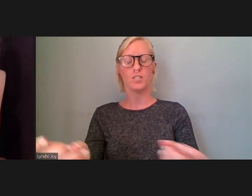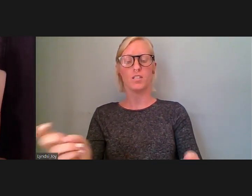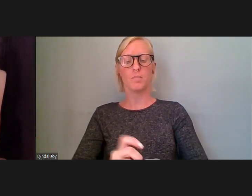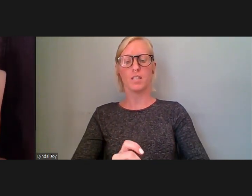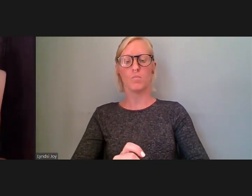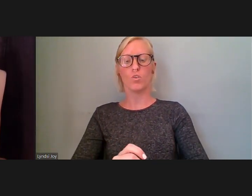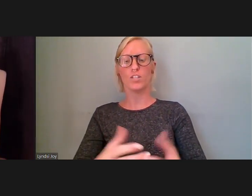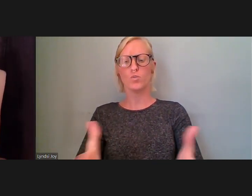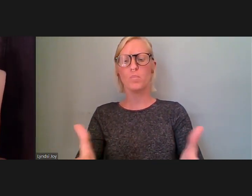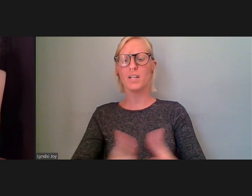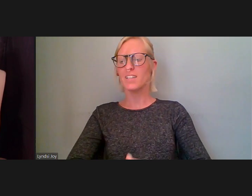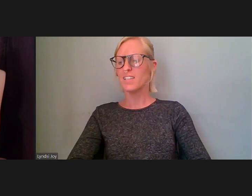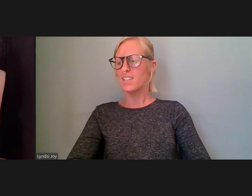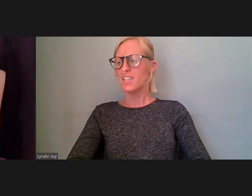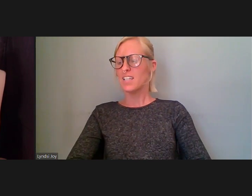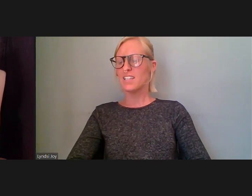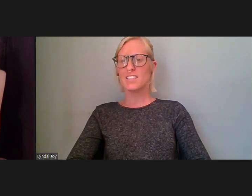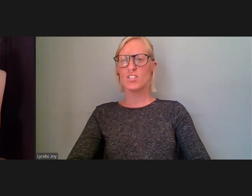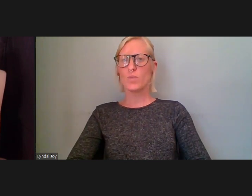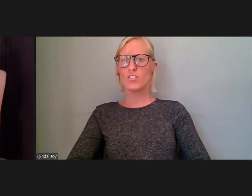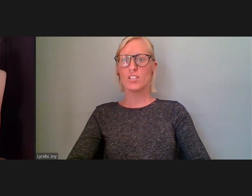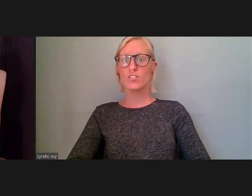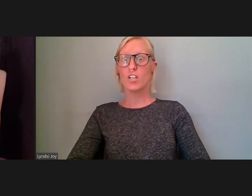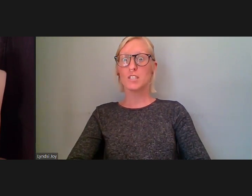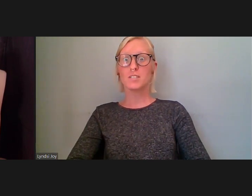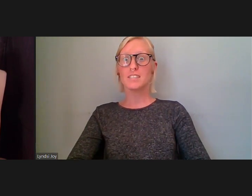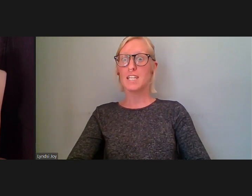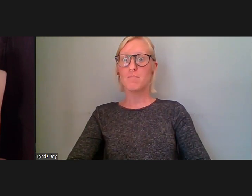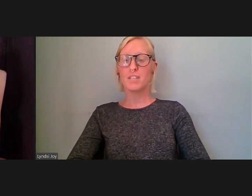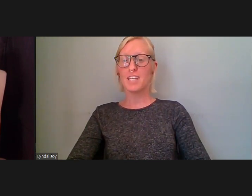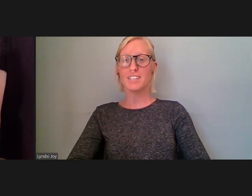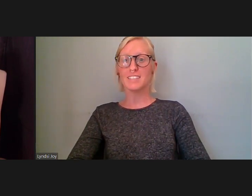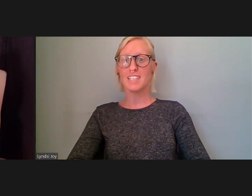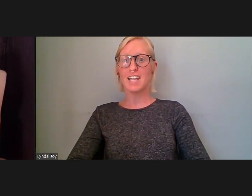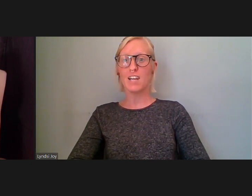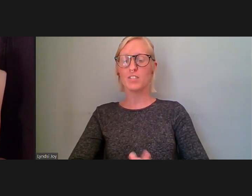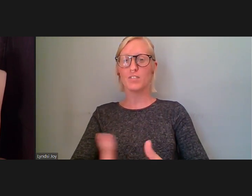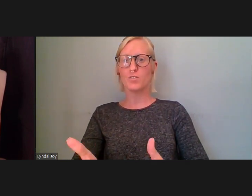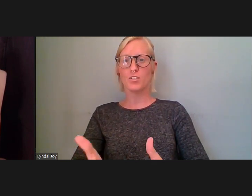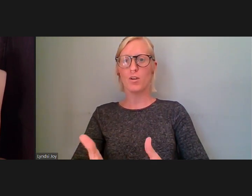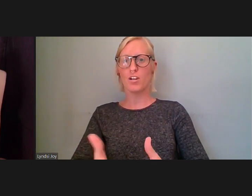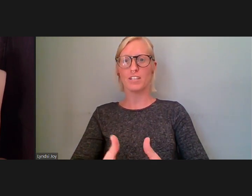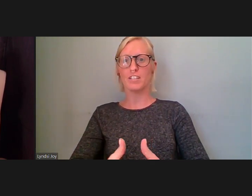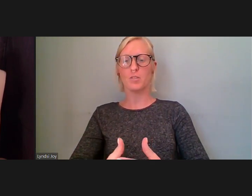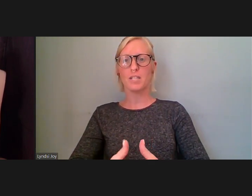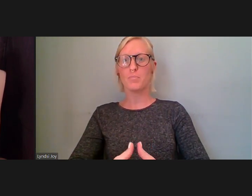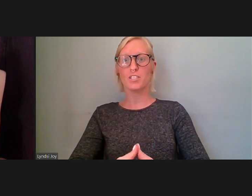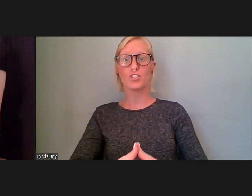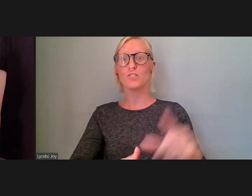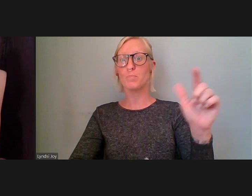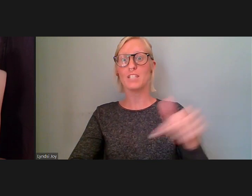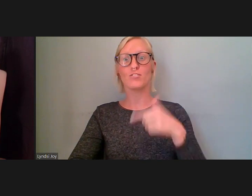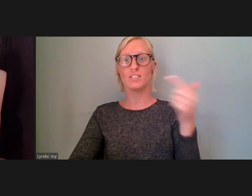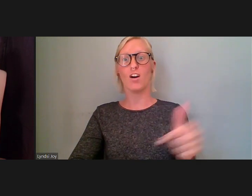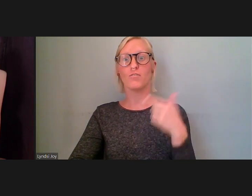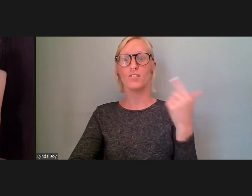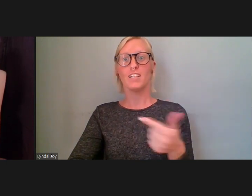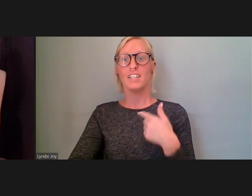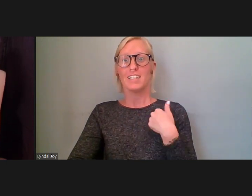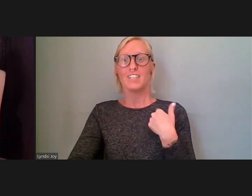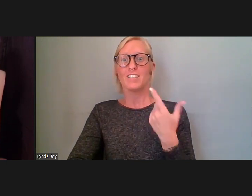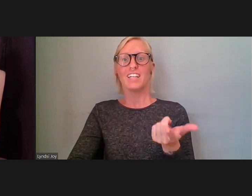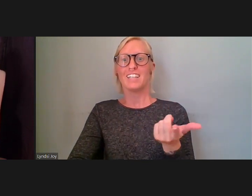processing time to like make it more visual. But in this situation, she talks about the same things. Like I only viewed your part like a little bit, but she repeats